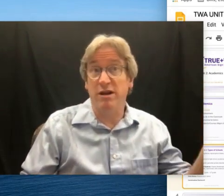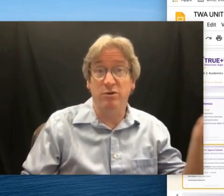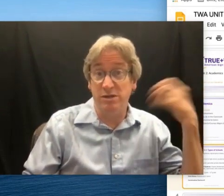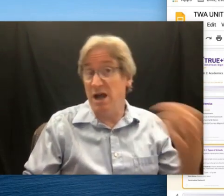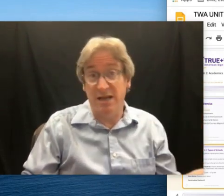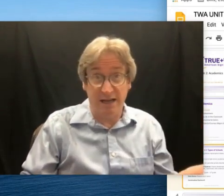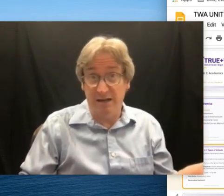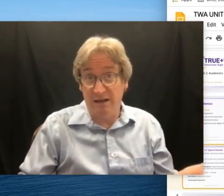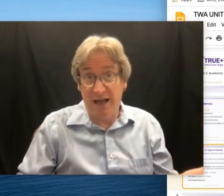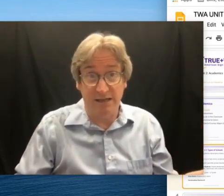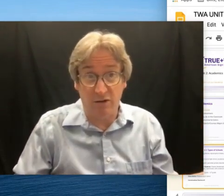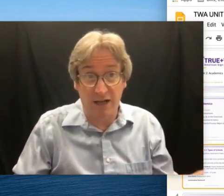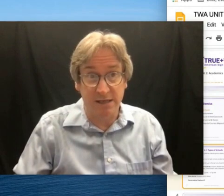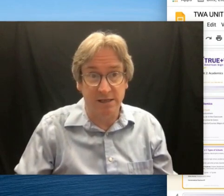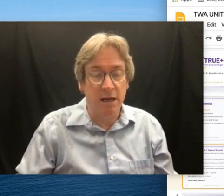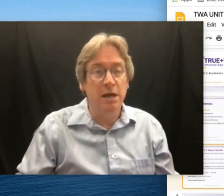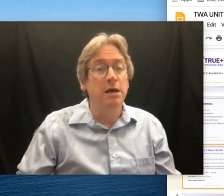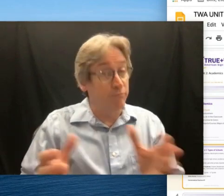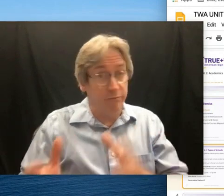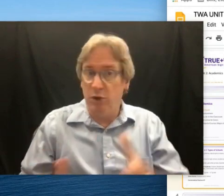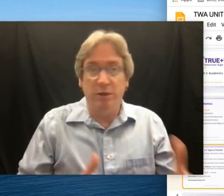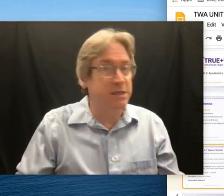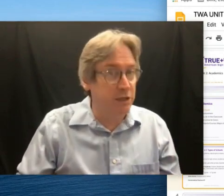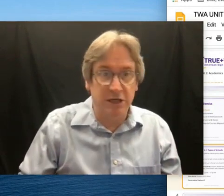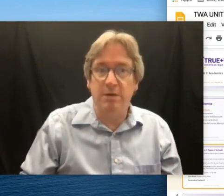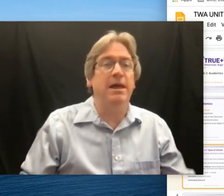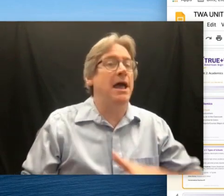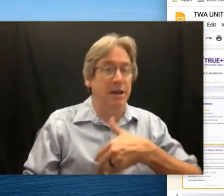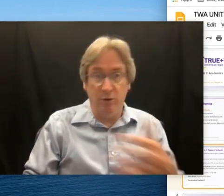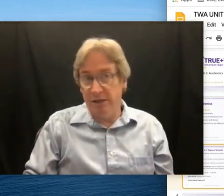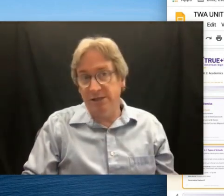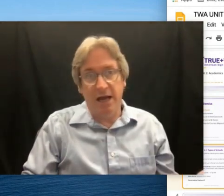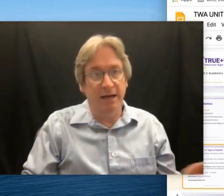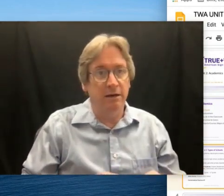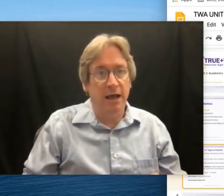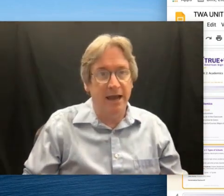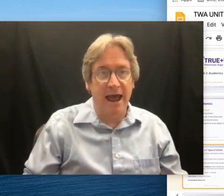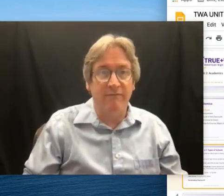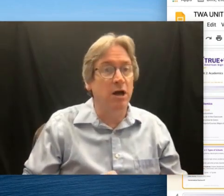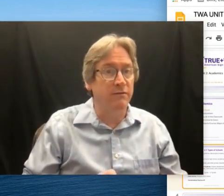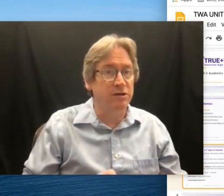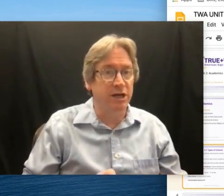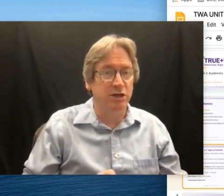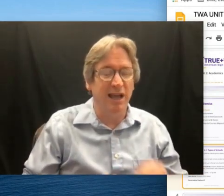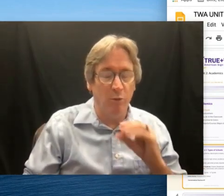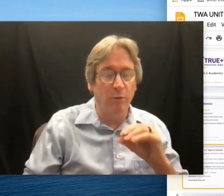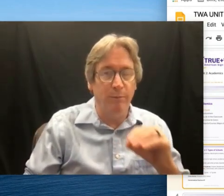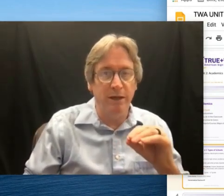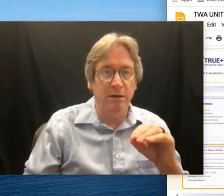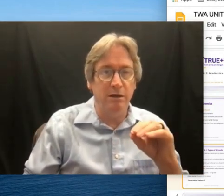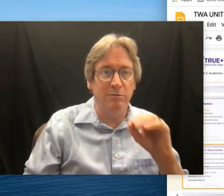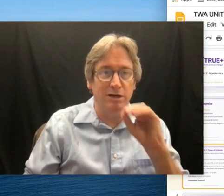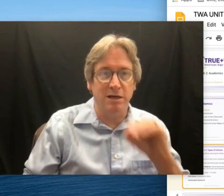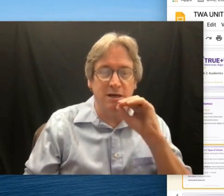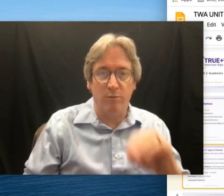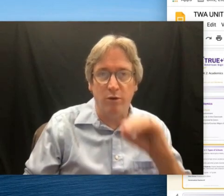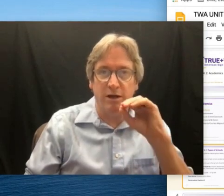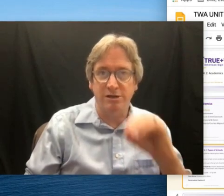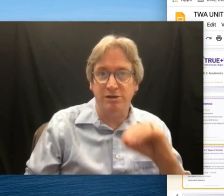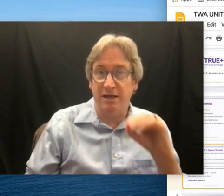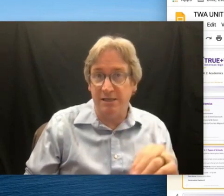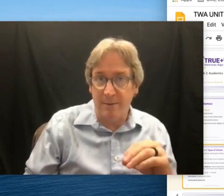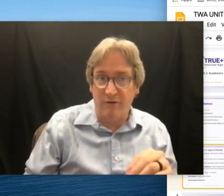or a friend who's not taking ASL classes, you can still teach them that, and you can sign and have a conversation. It will be redundant